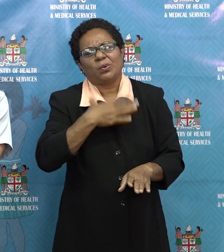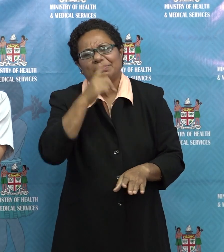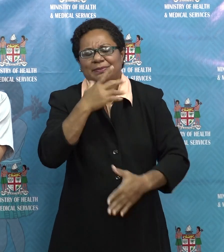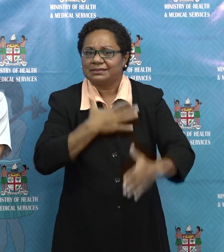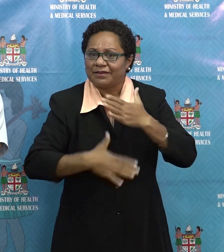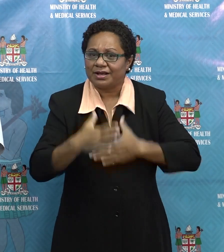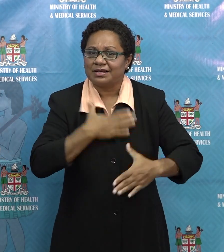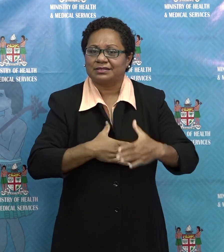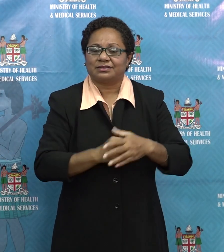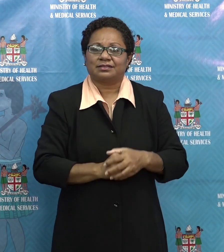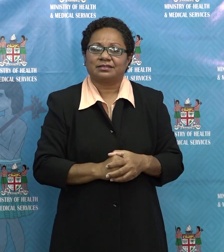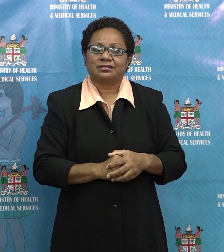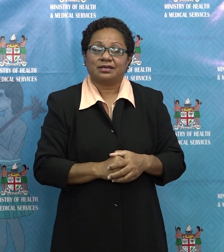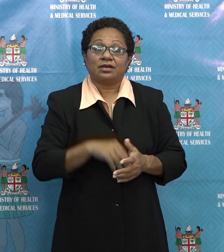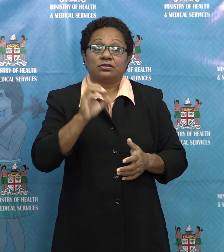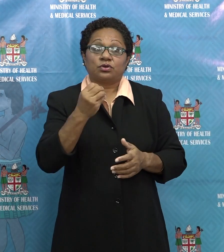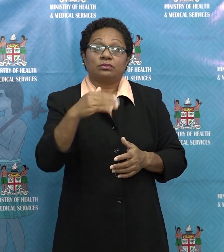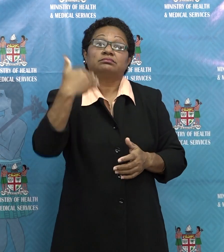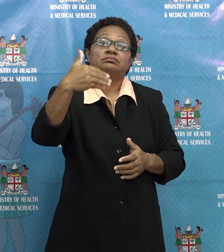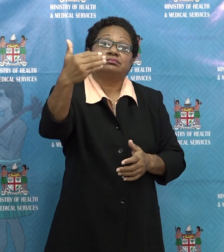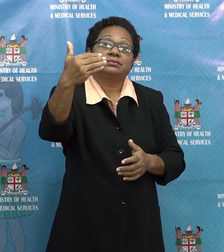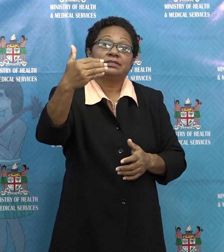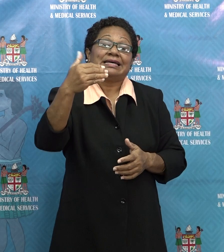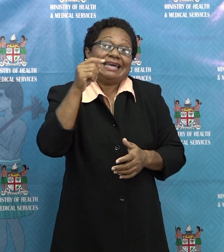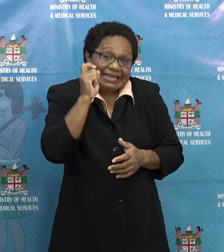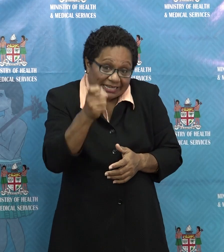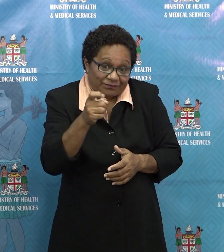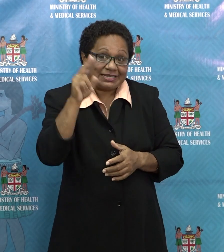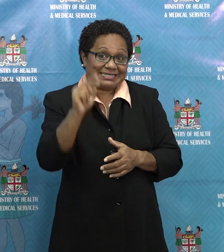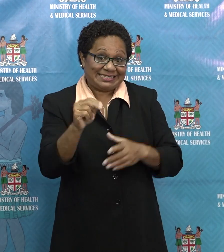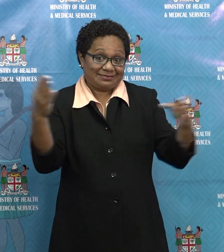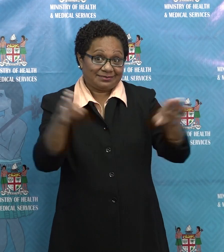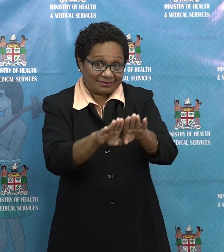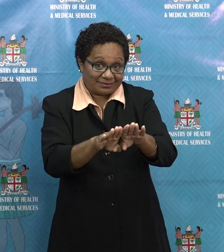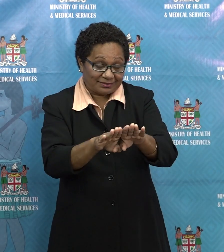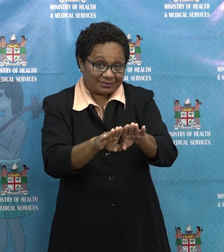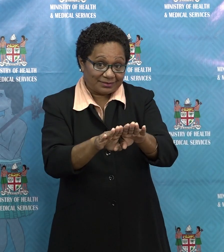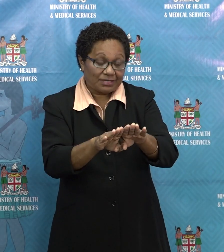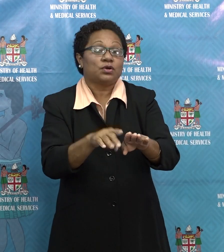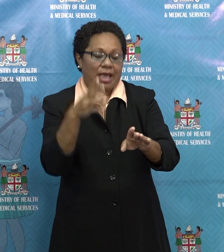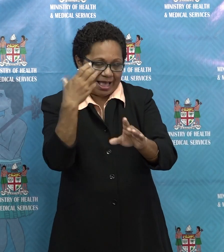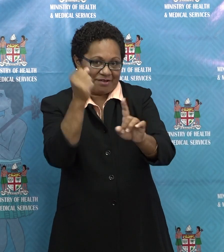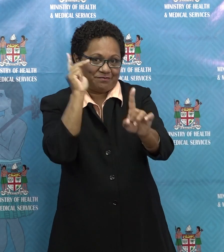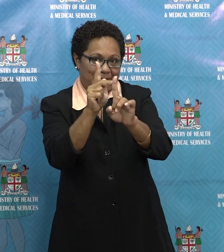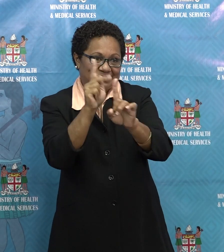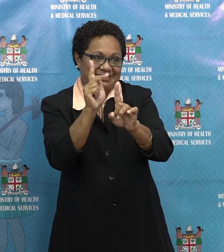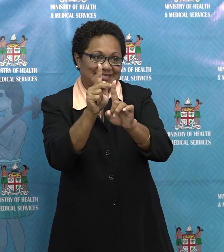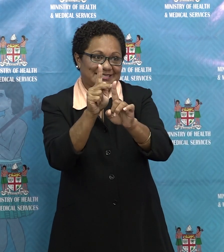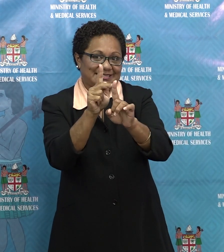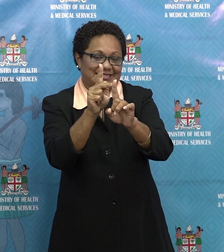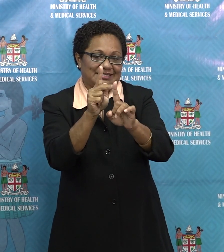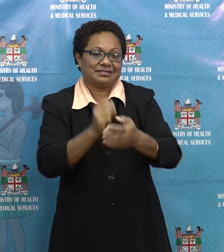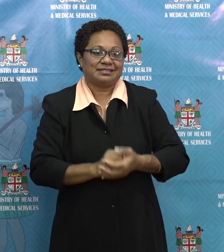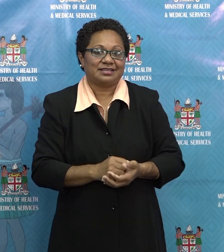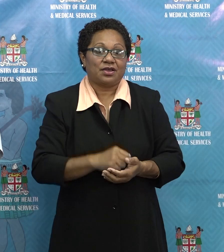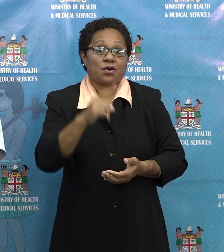words, future lockdowns, should they be needed, will be targeted and active. They will be targeted because the lockdown